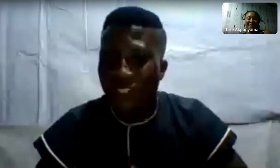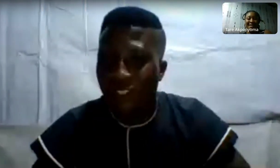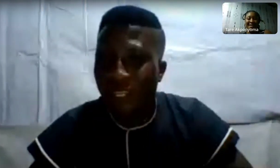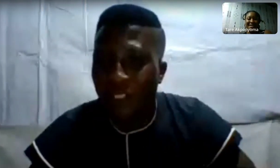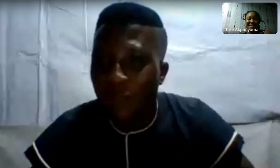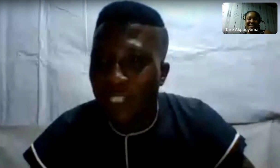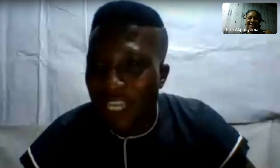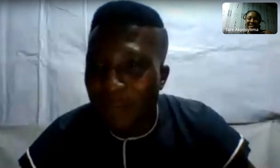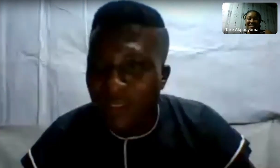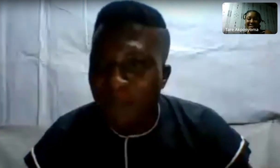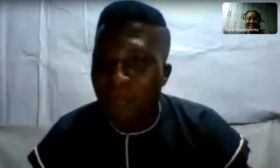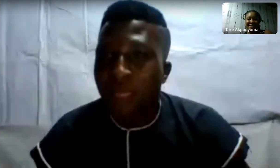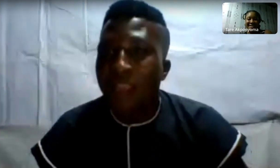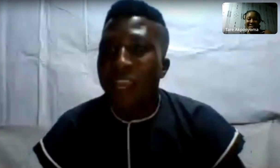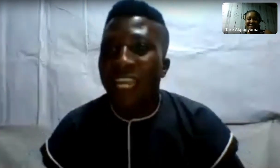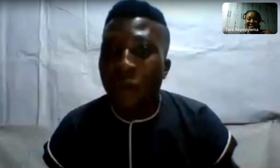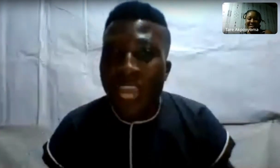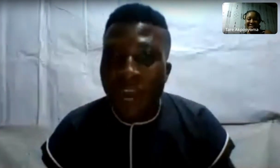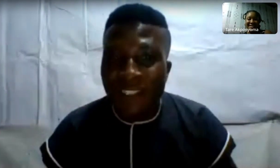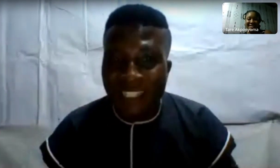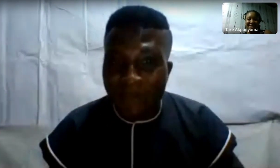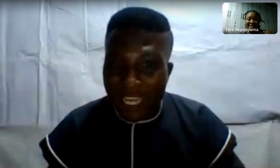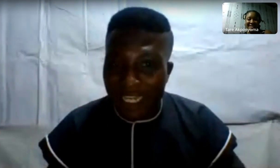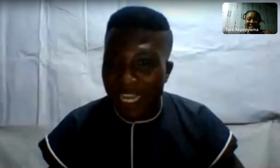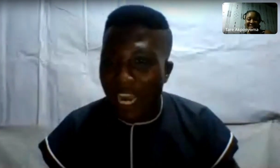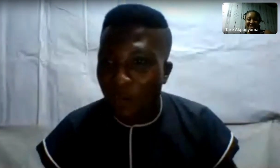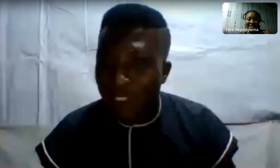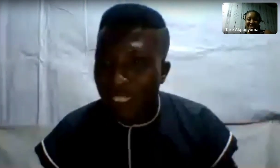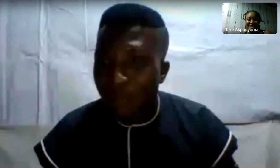now? Stephen, I'm seeing Stephen Odu. Stephen Odu.